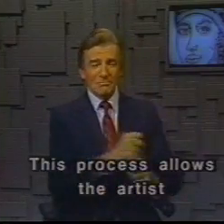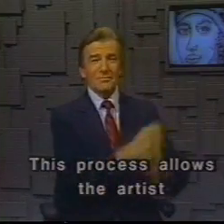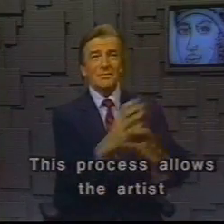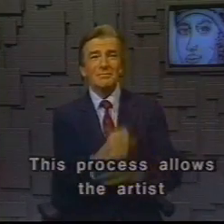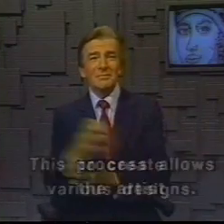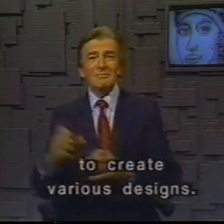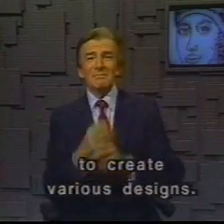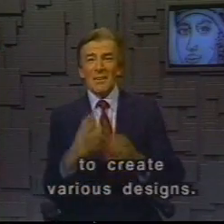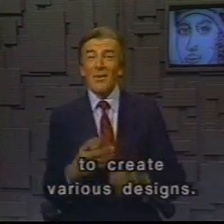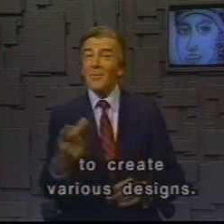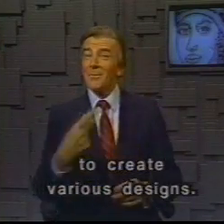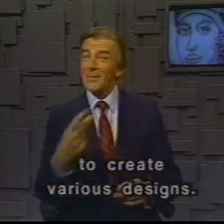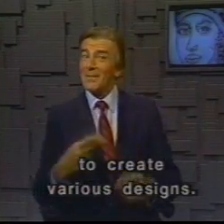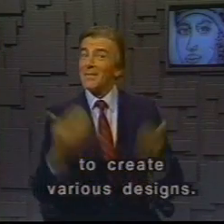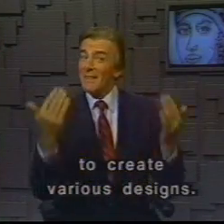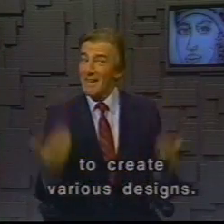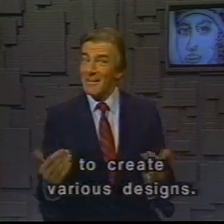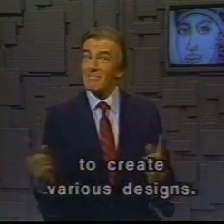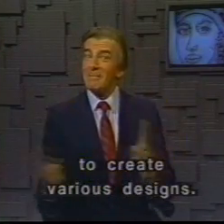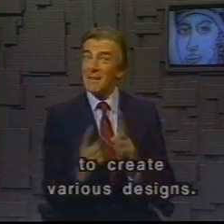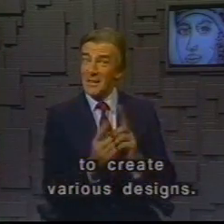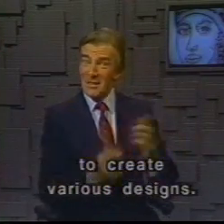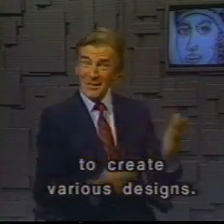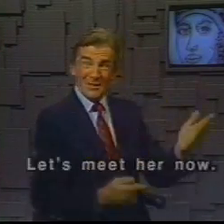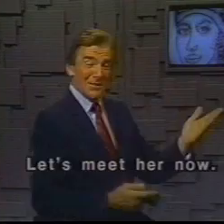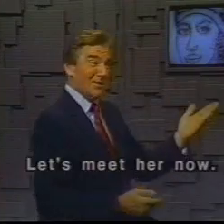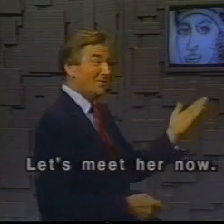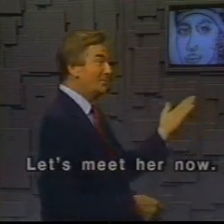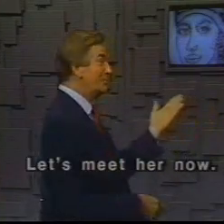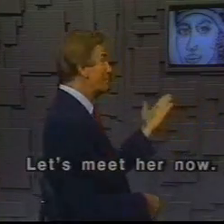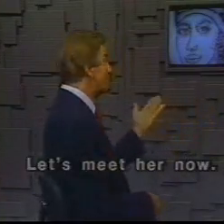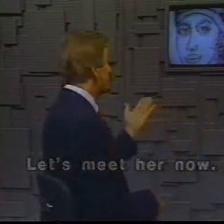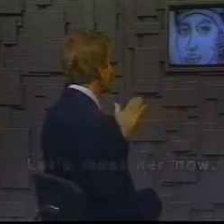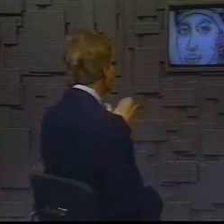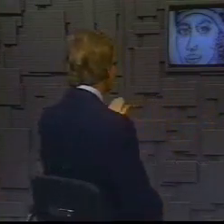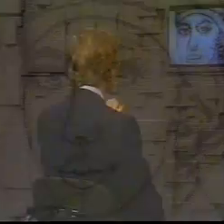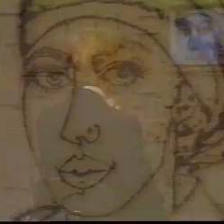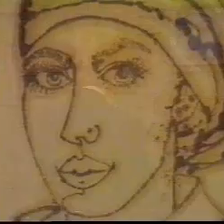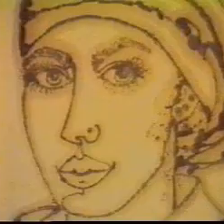artist to create various designs. Let's meet her now.